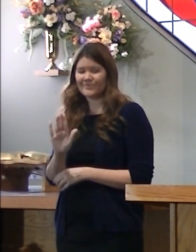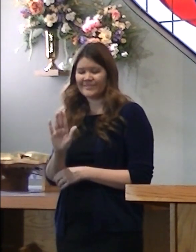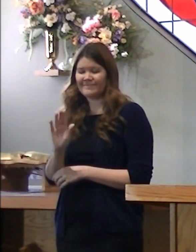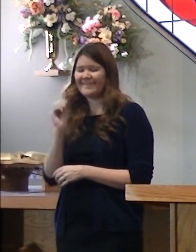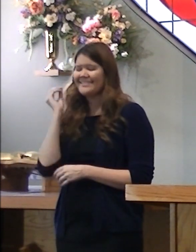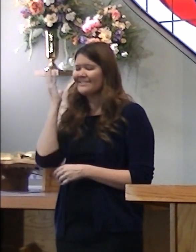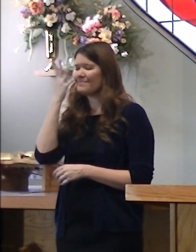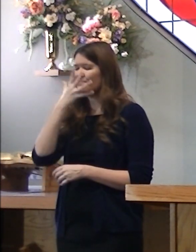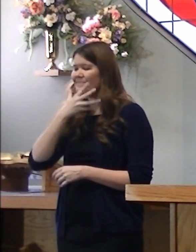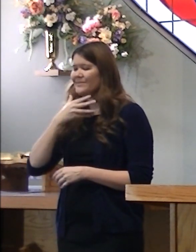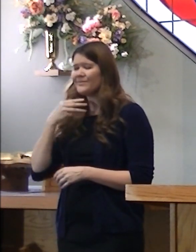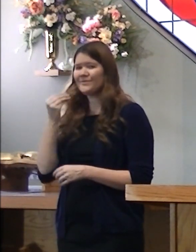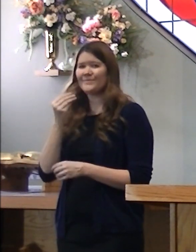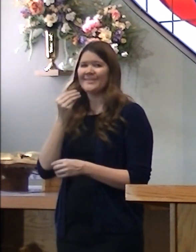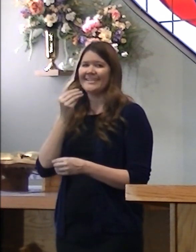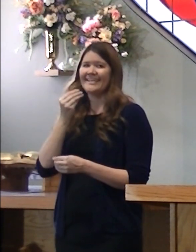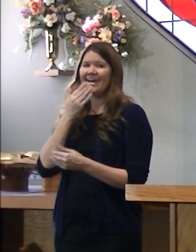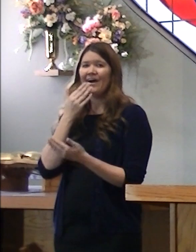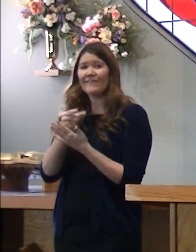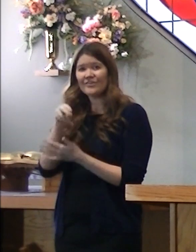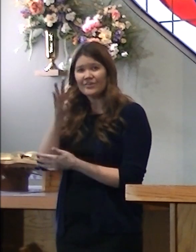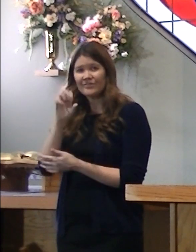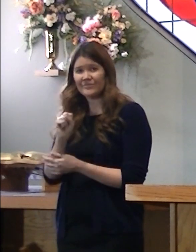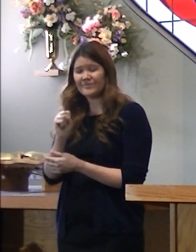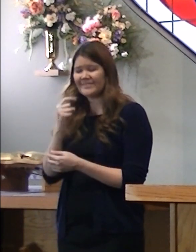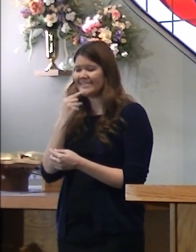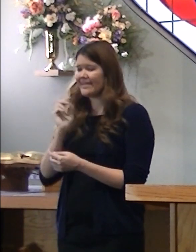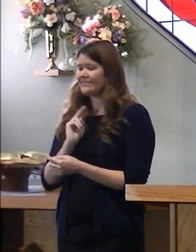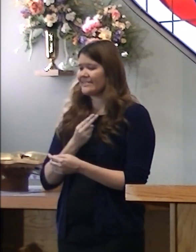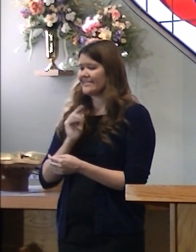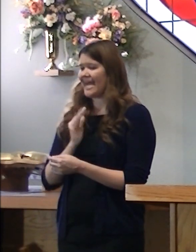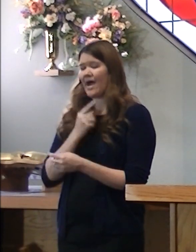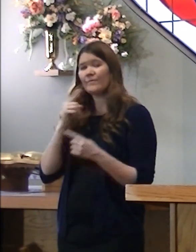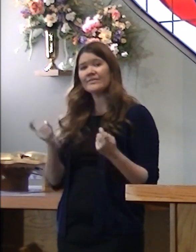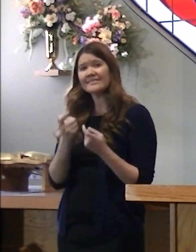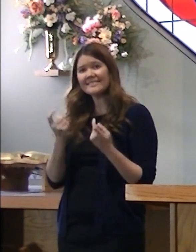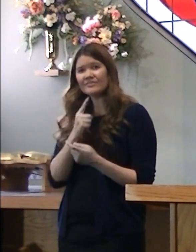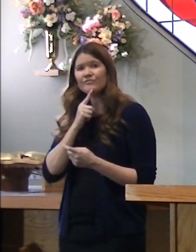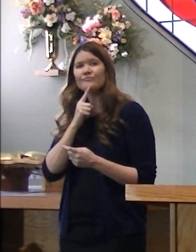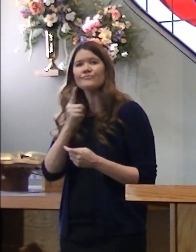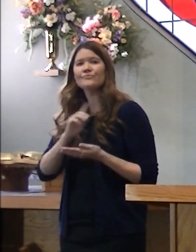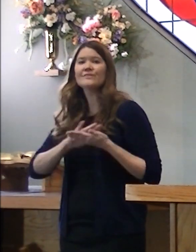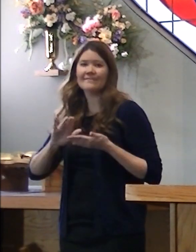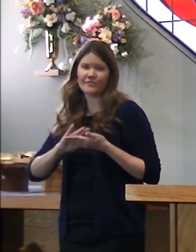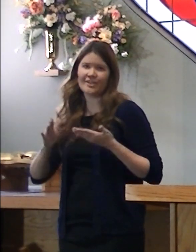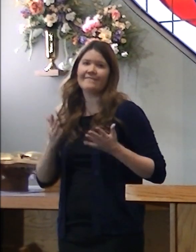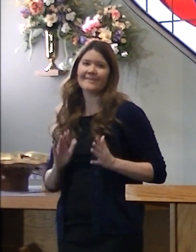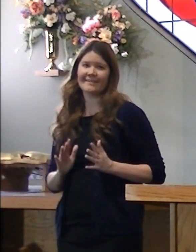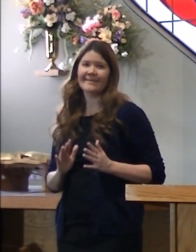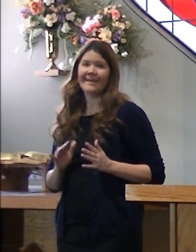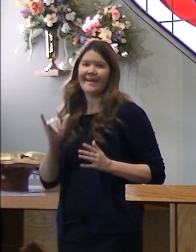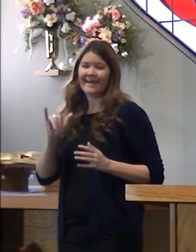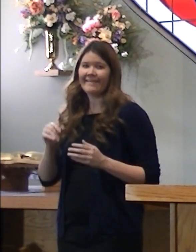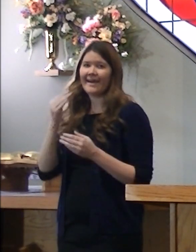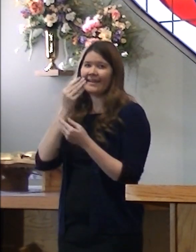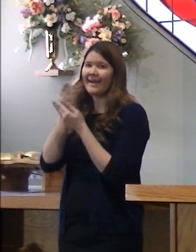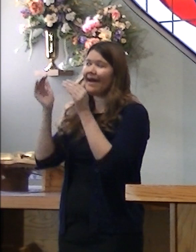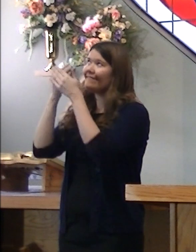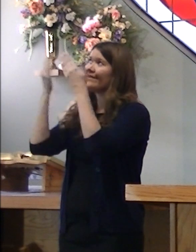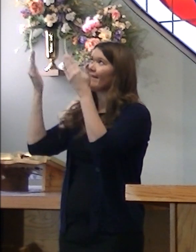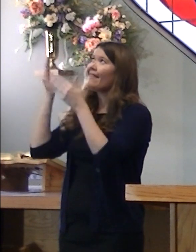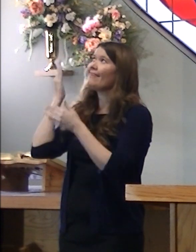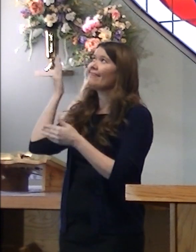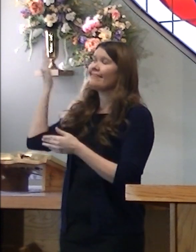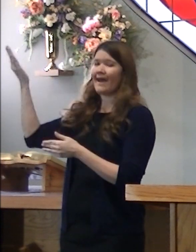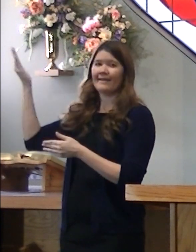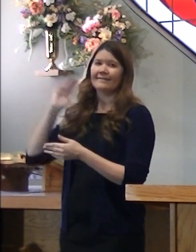gospel message. It gives us the assurance that our sins are truly forgiven and that heaven is our